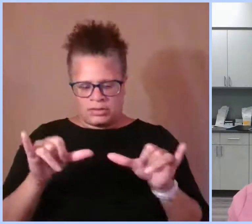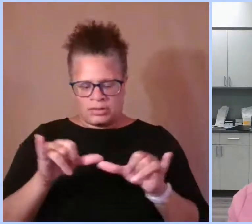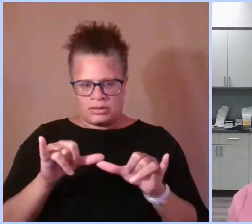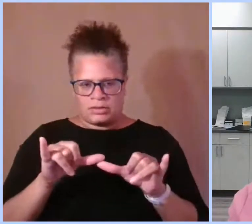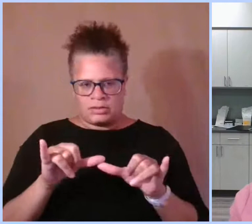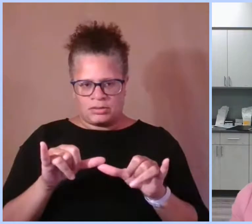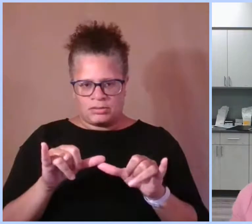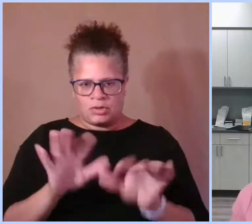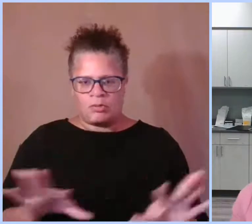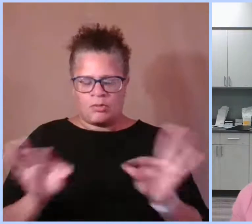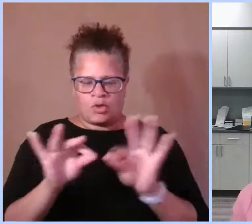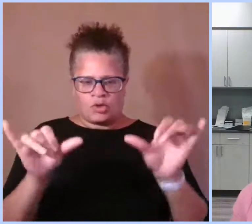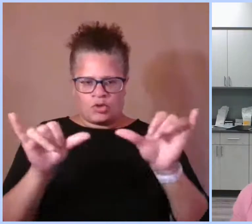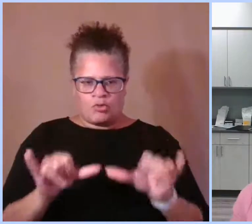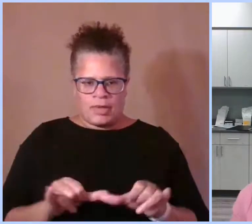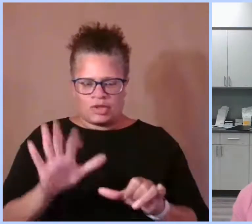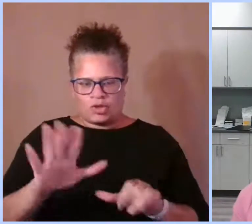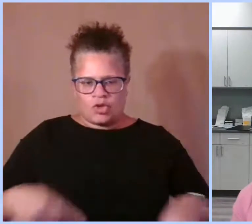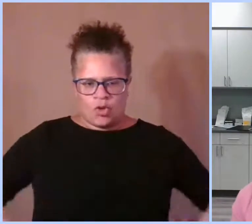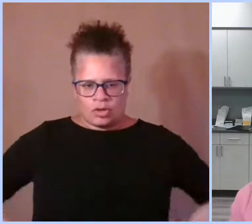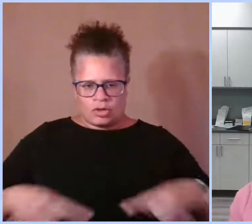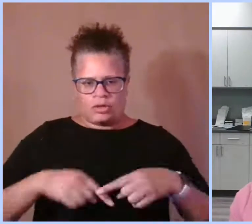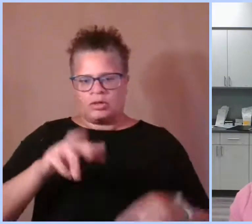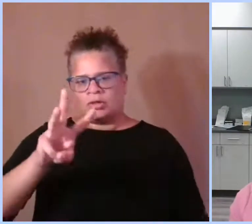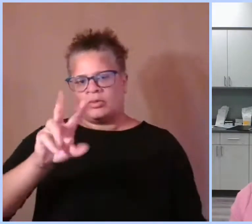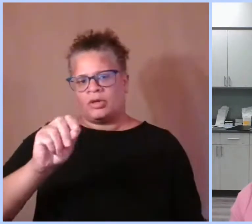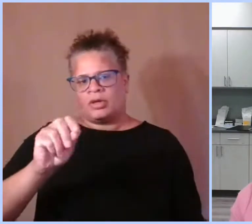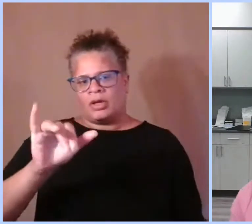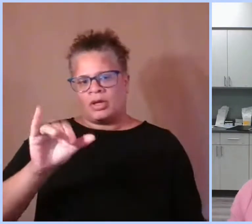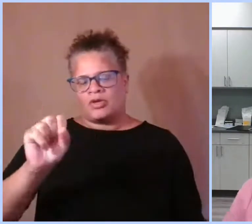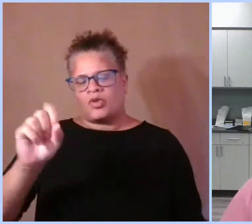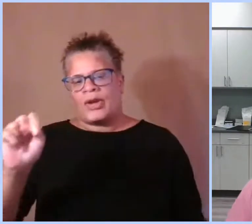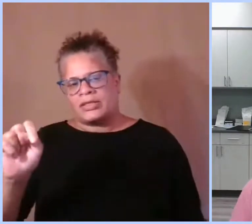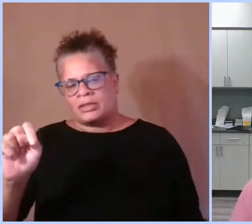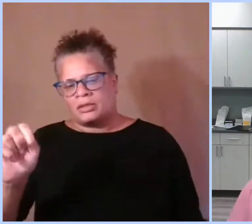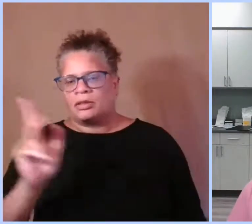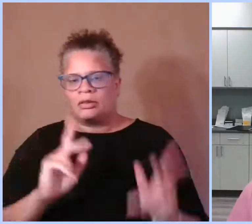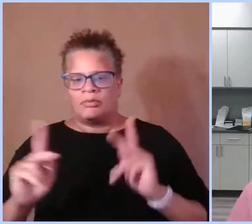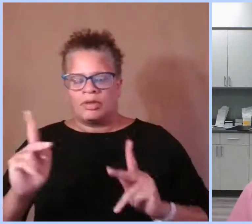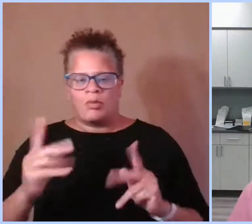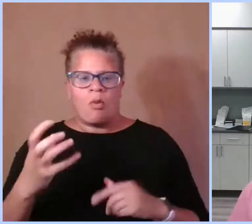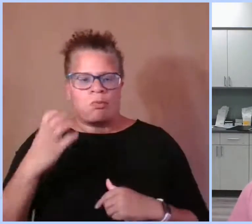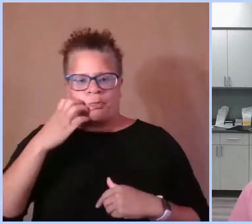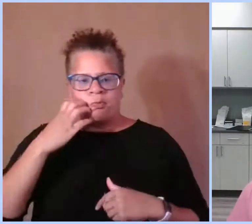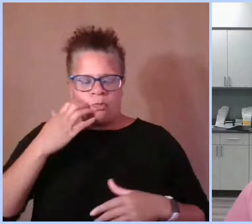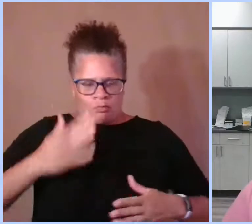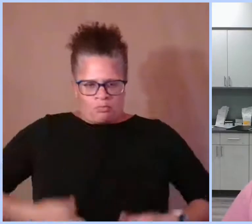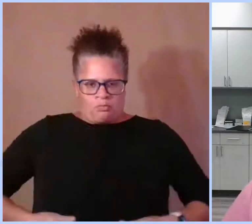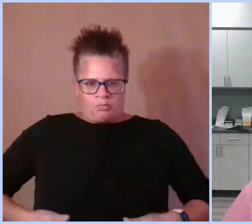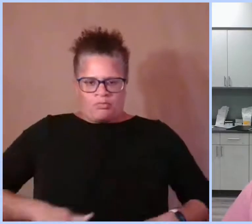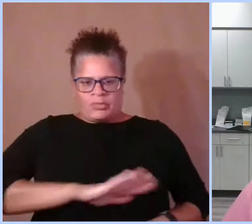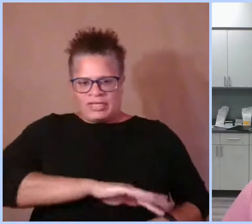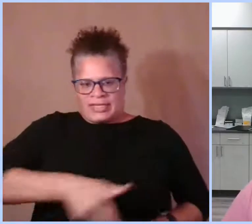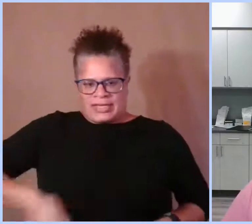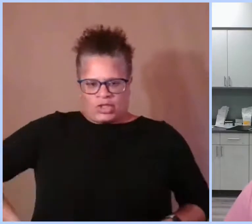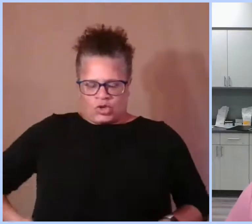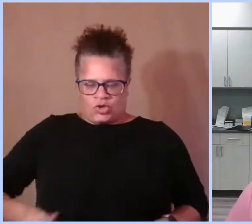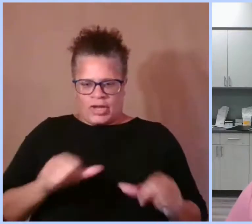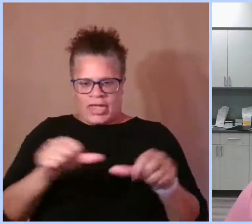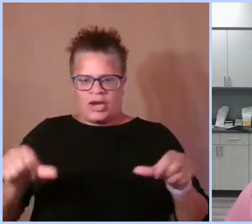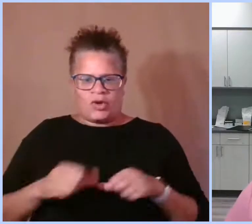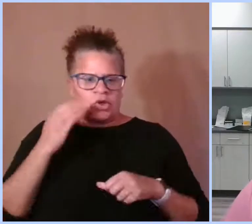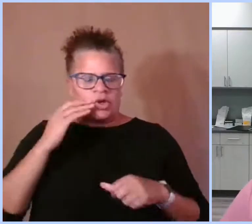waist. And this is important because people that carry weight around their central bodies,